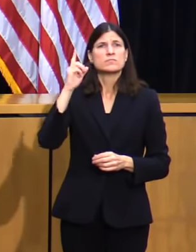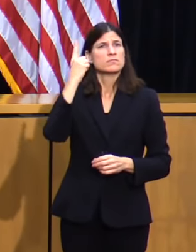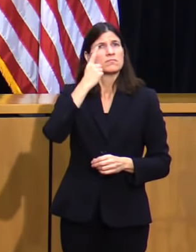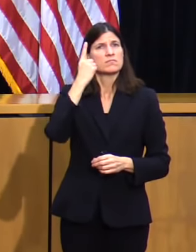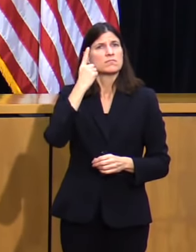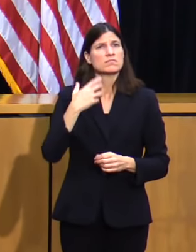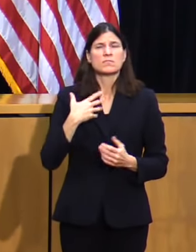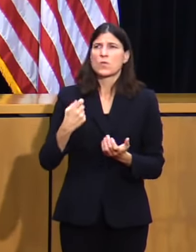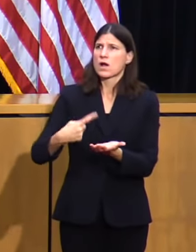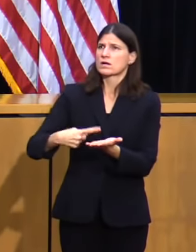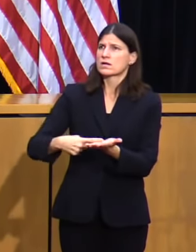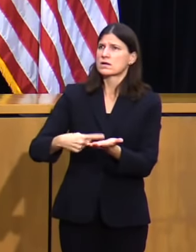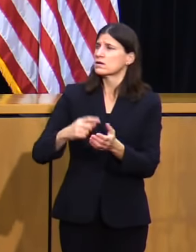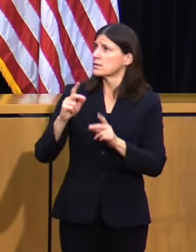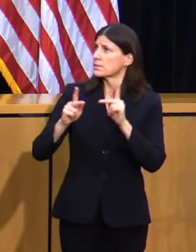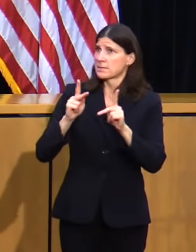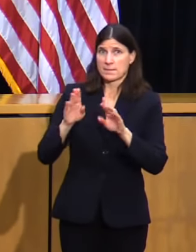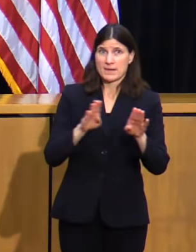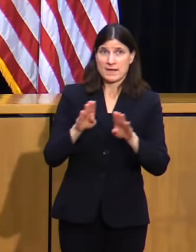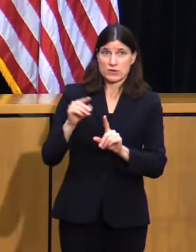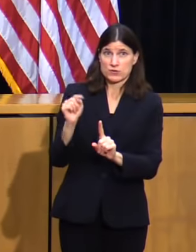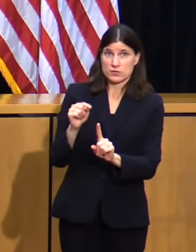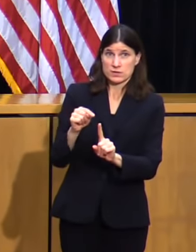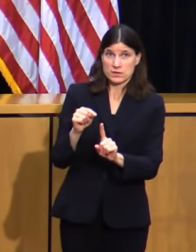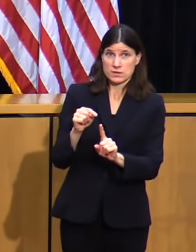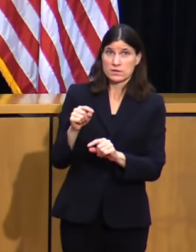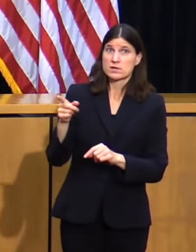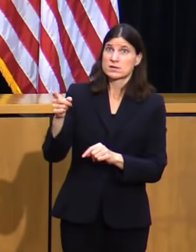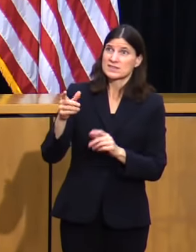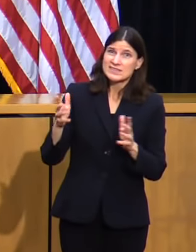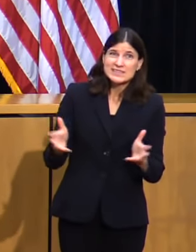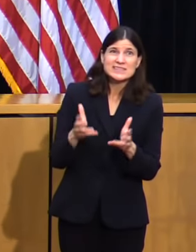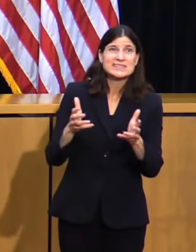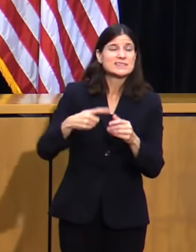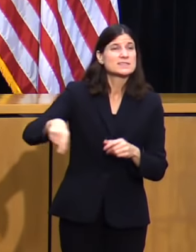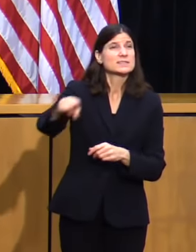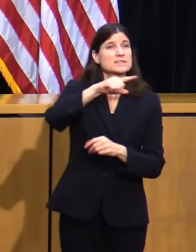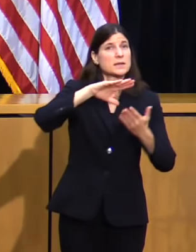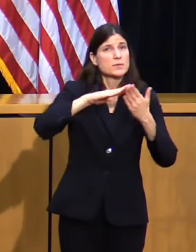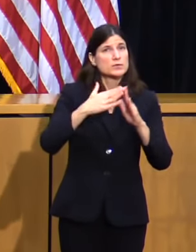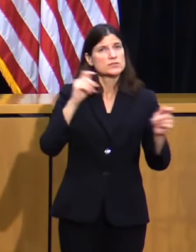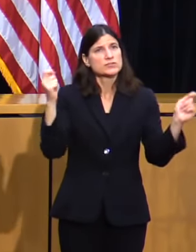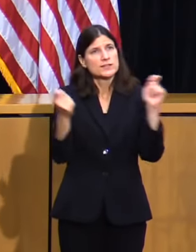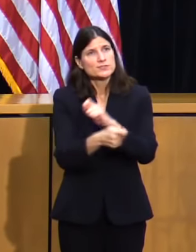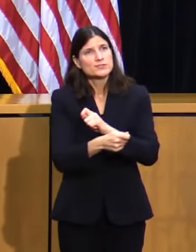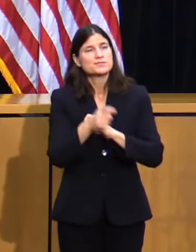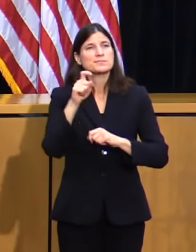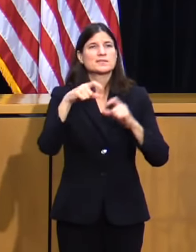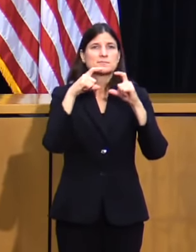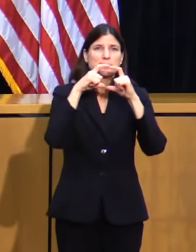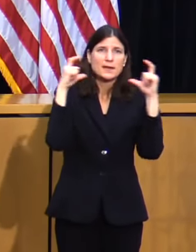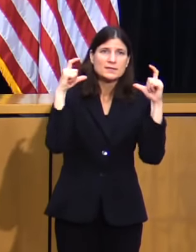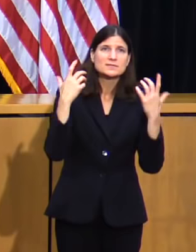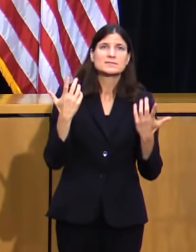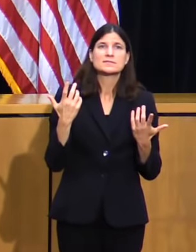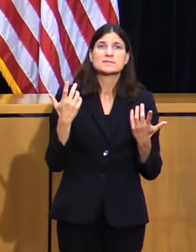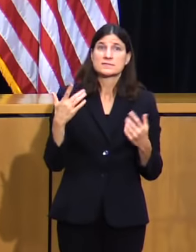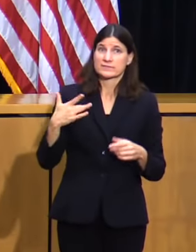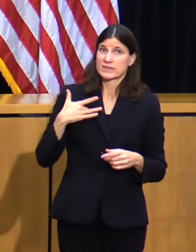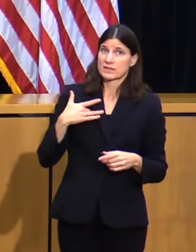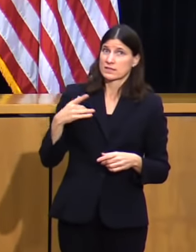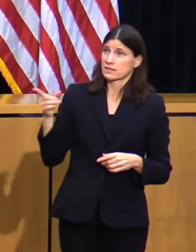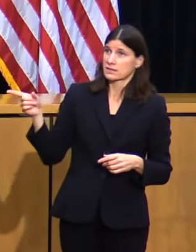trend up. Is there at a certain point that you warn people that you need to prepare for a shutdown similar to what happened in the spring if